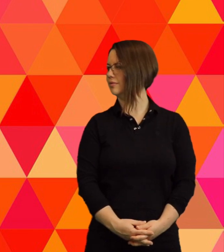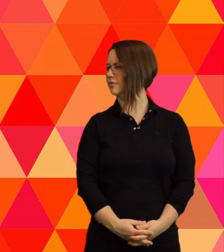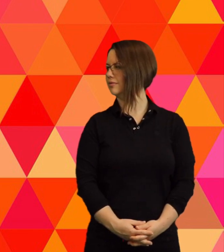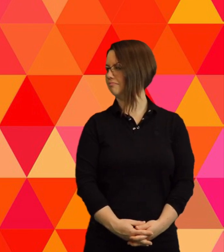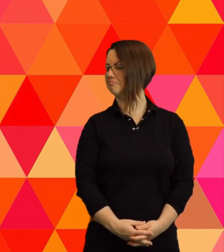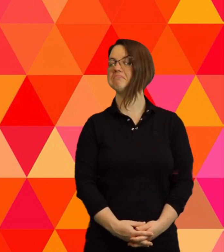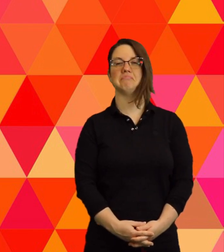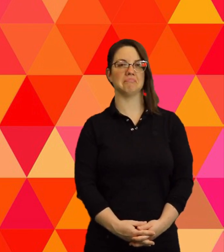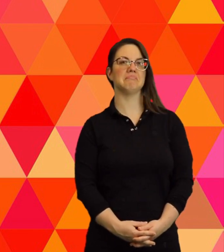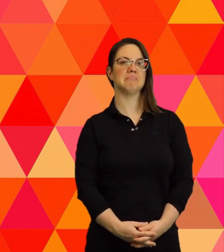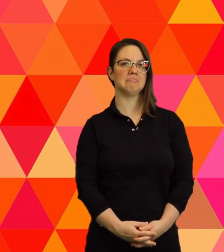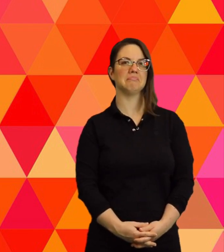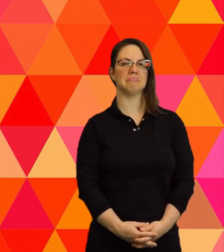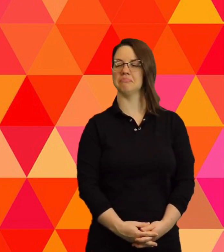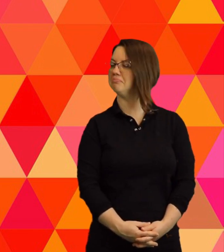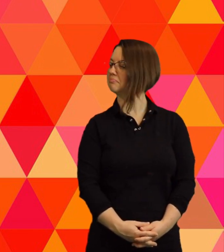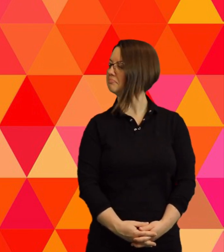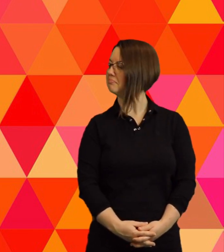Okay.